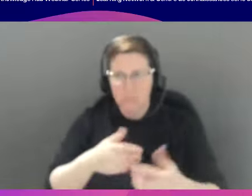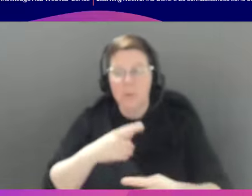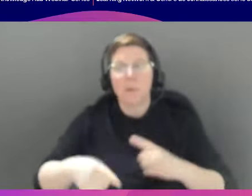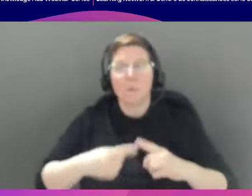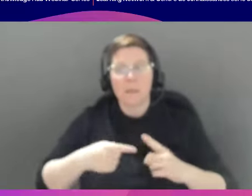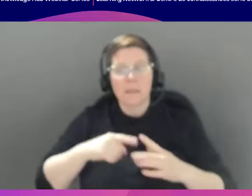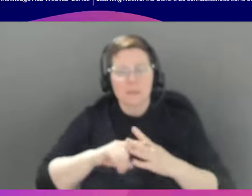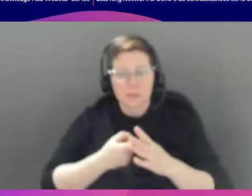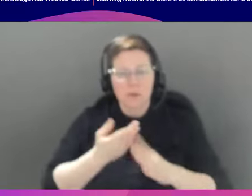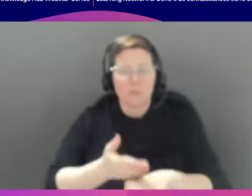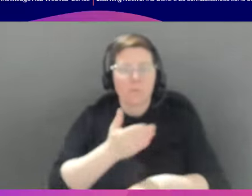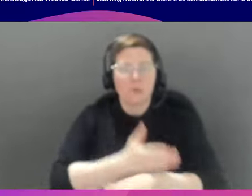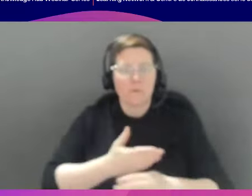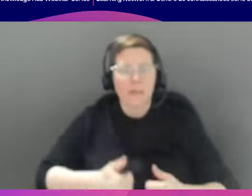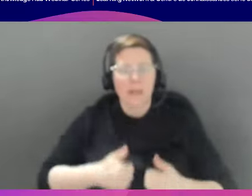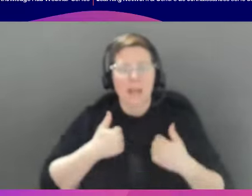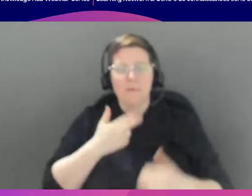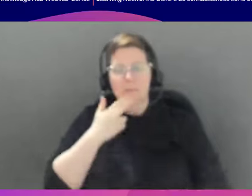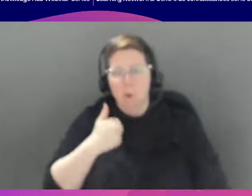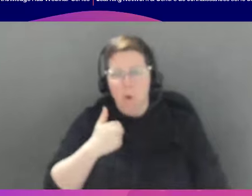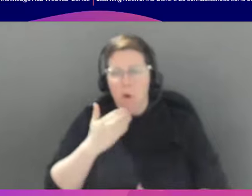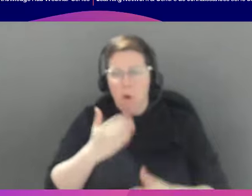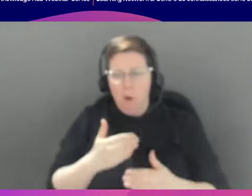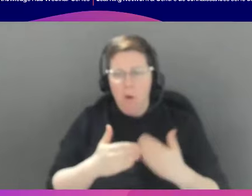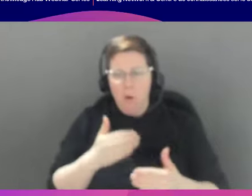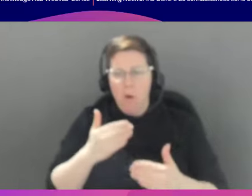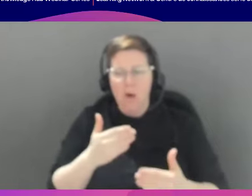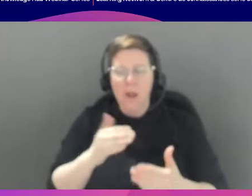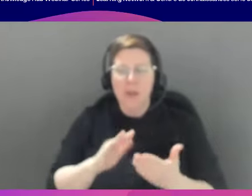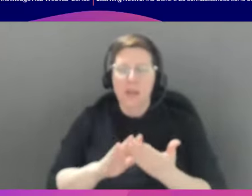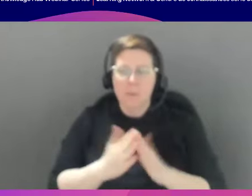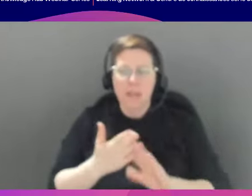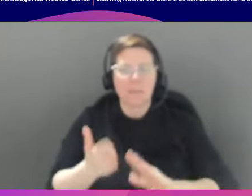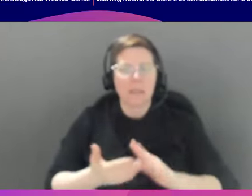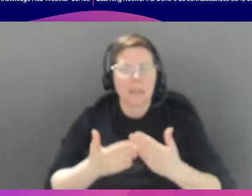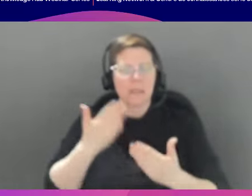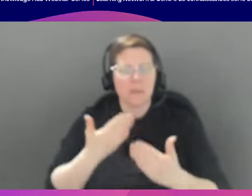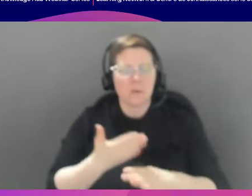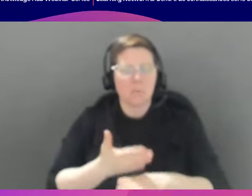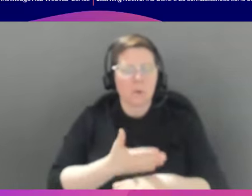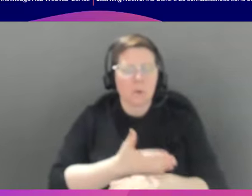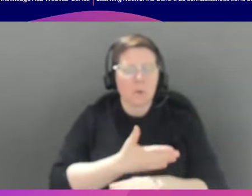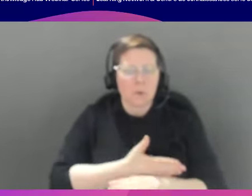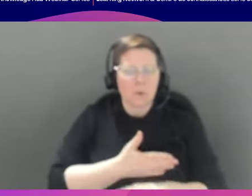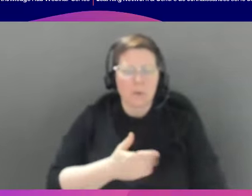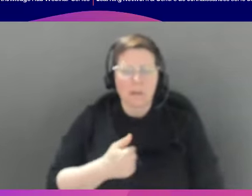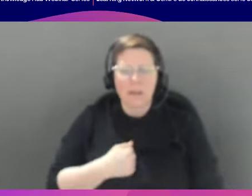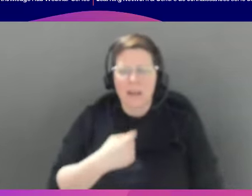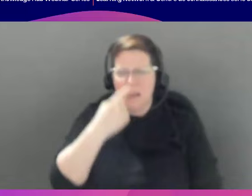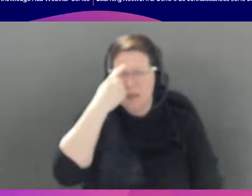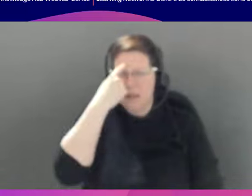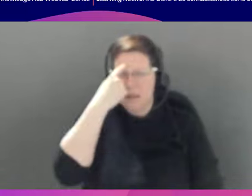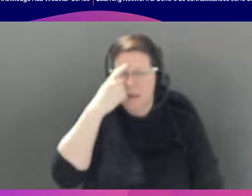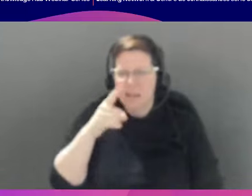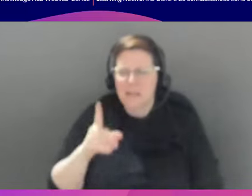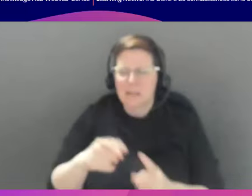small ways, it became easier to make more improvements. I think this is the Chinese finger trap aspect of the black